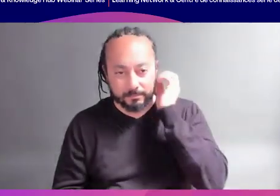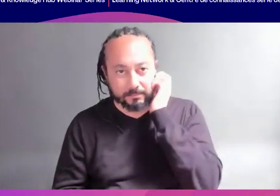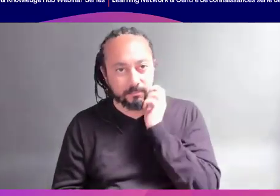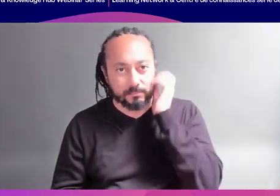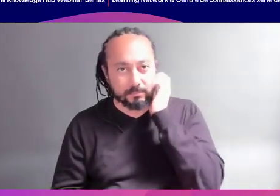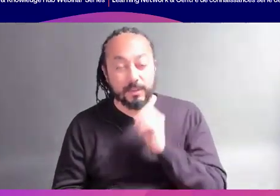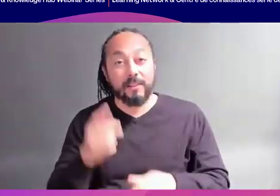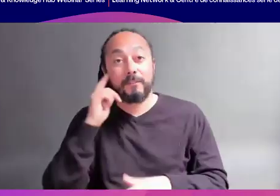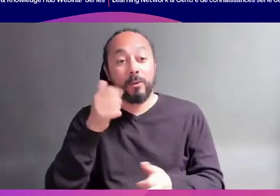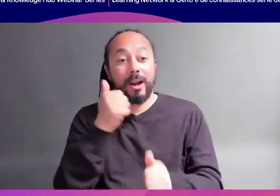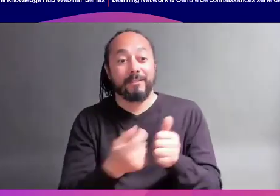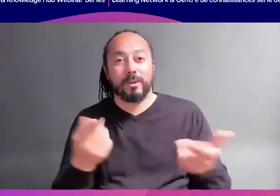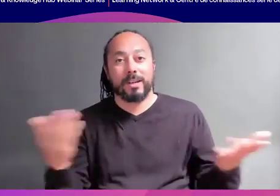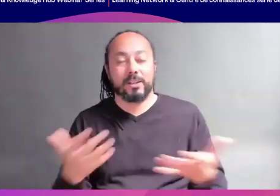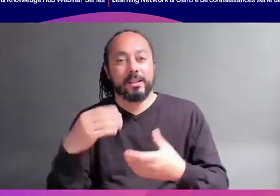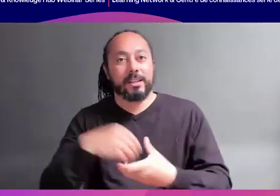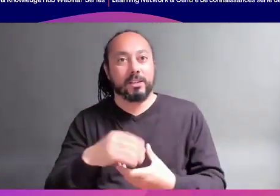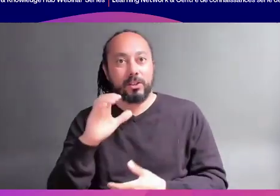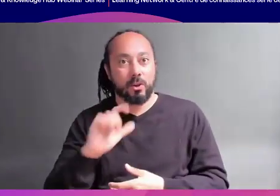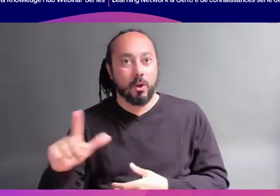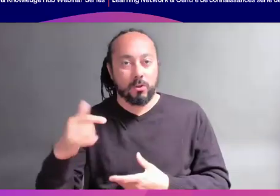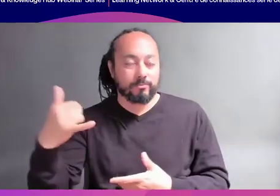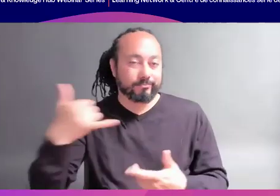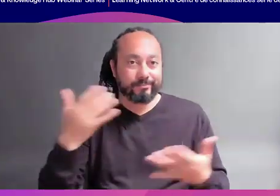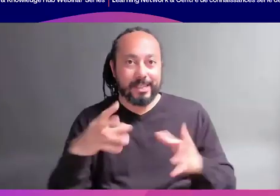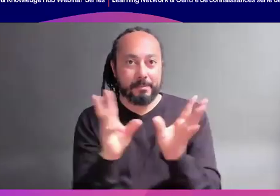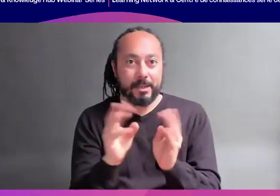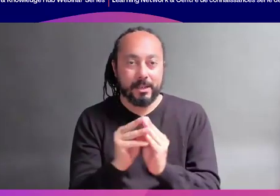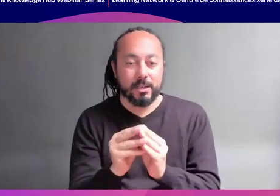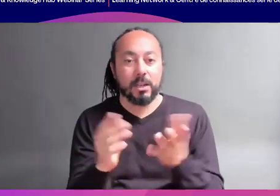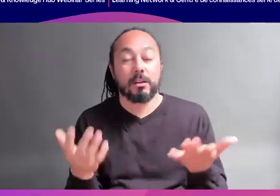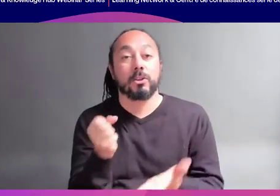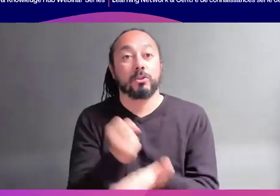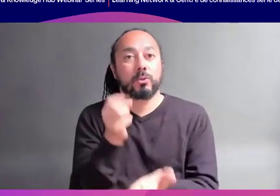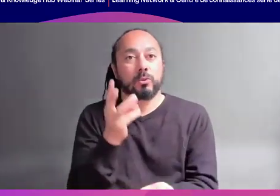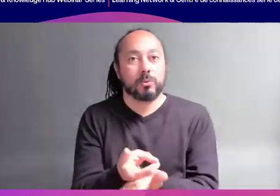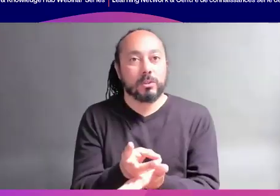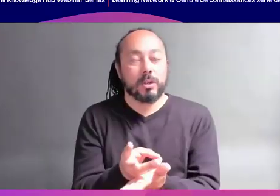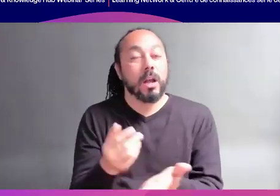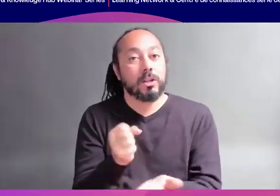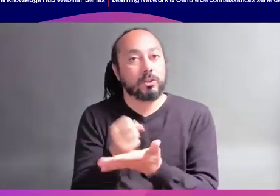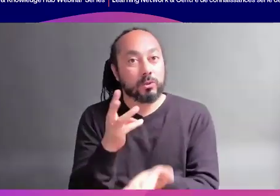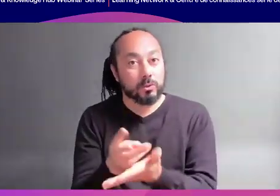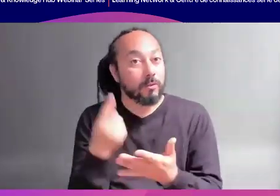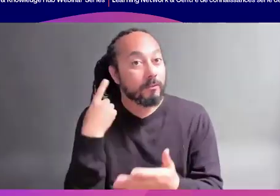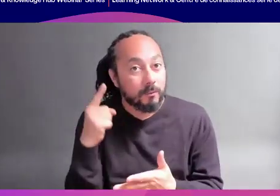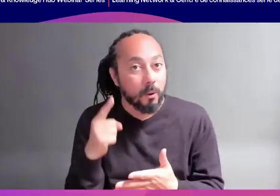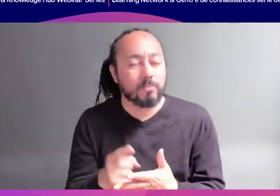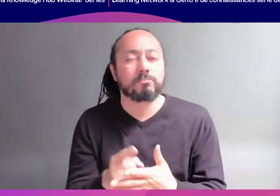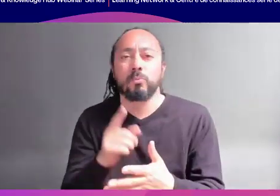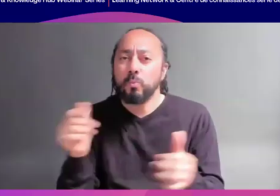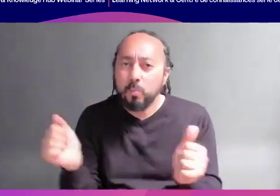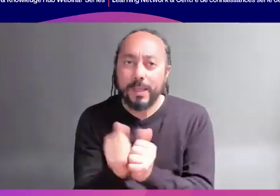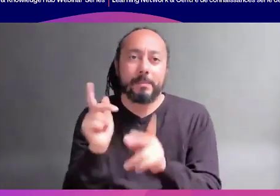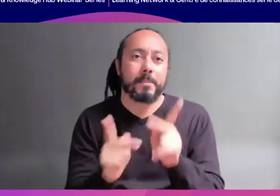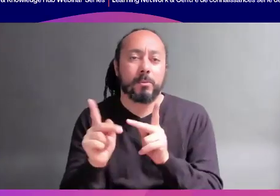everyone on the call, just thinking about what kind of capacities and skills most social workers, I'm a social worker, go into this field to actually be with people and work with people